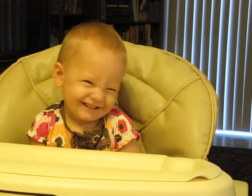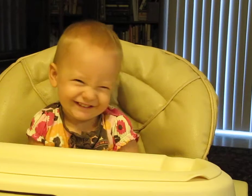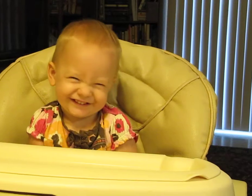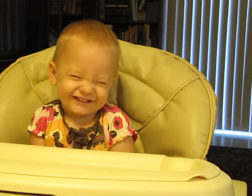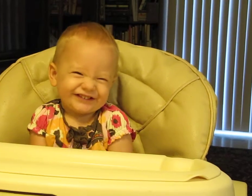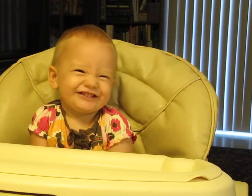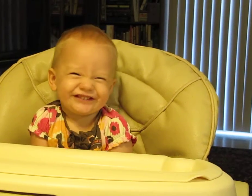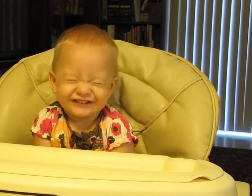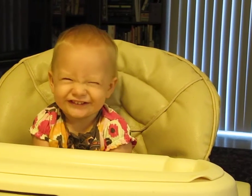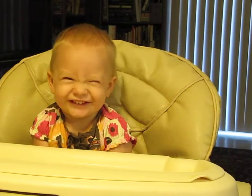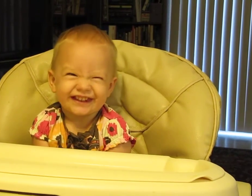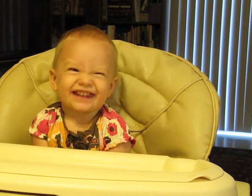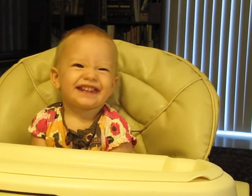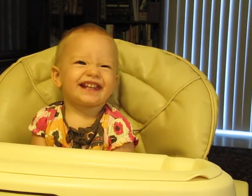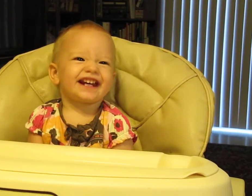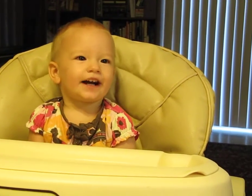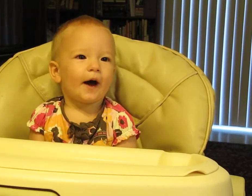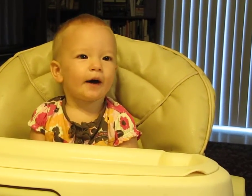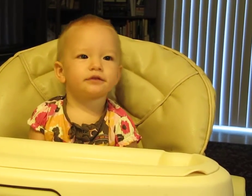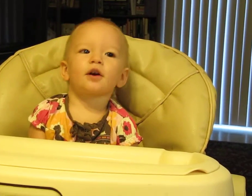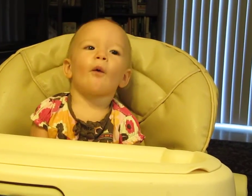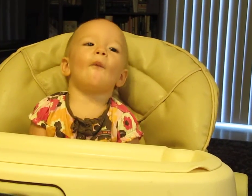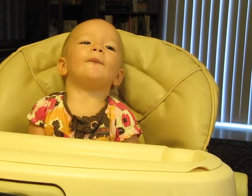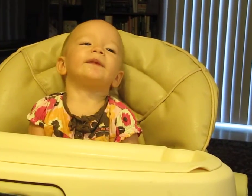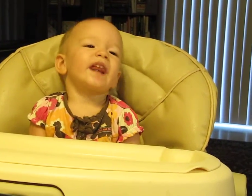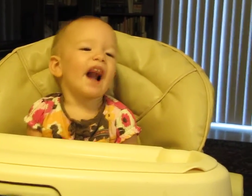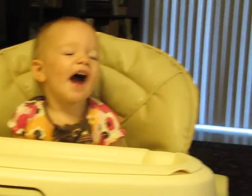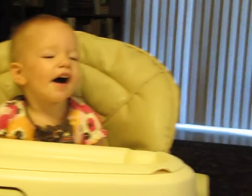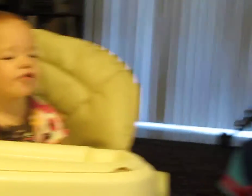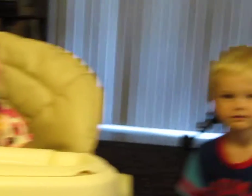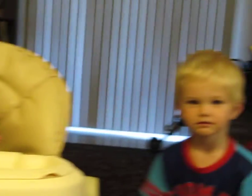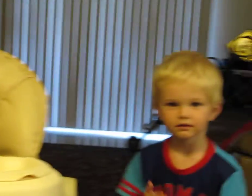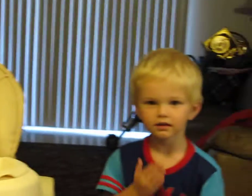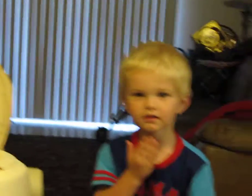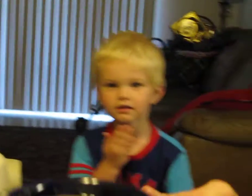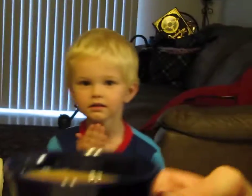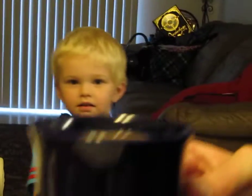Can you take me a picture of thank you? Yes. Show me thank you.